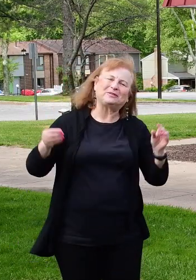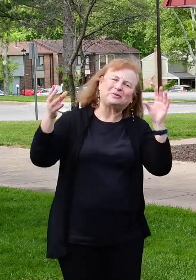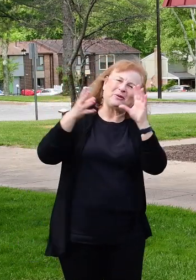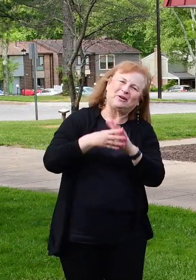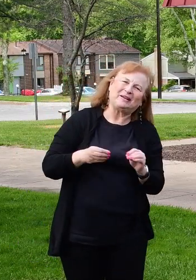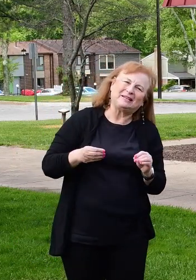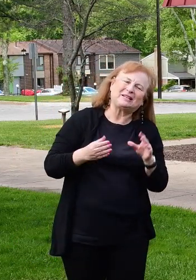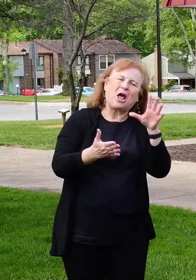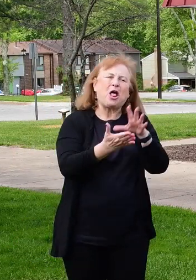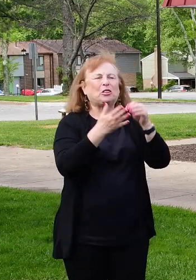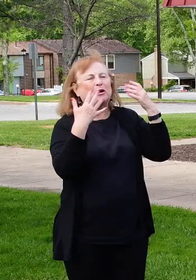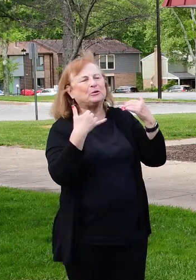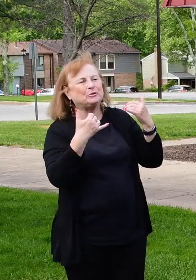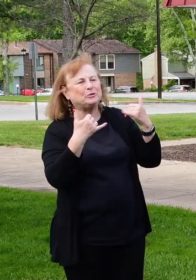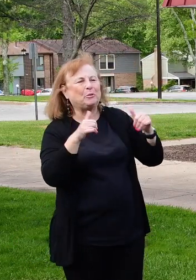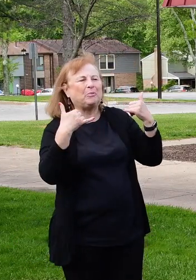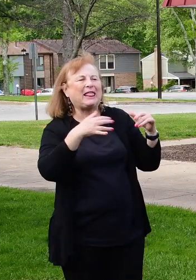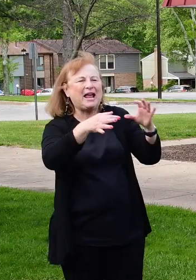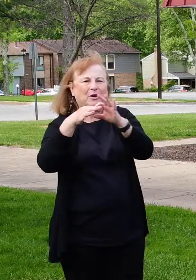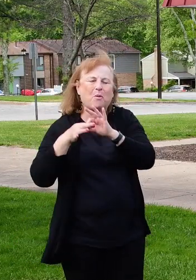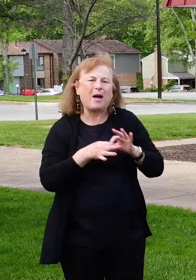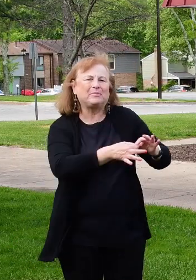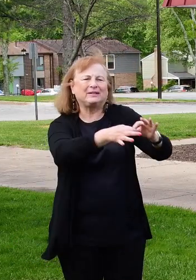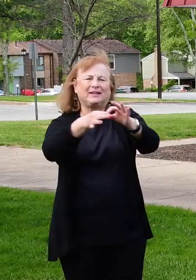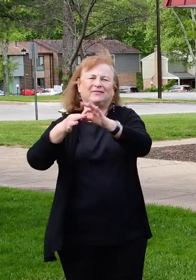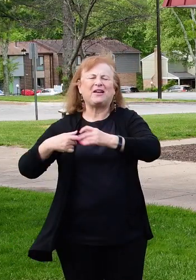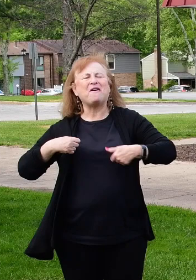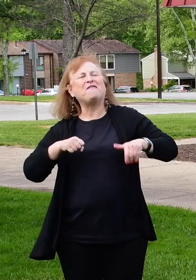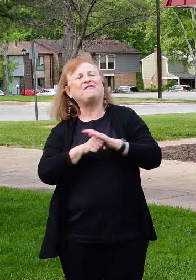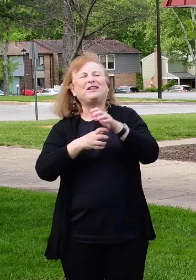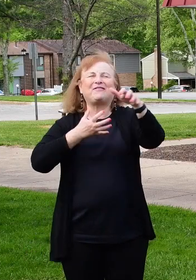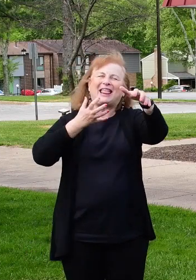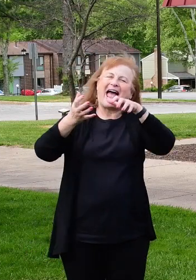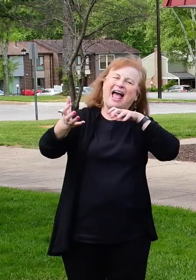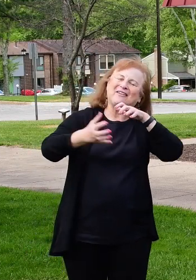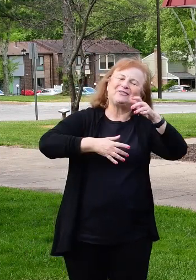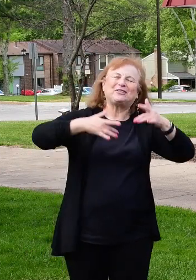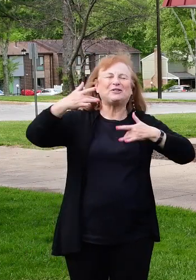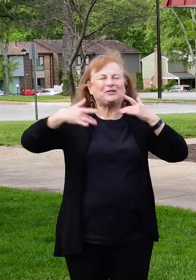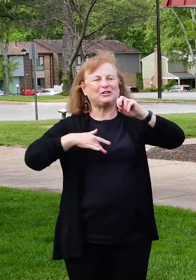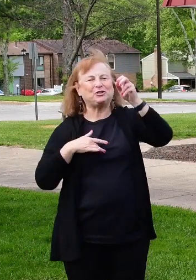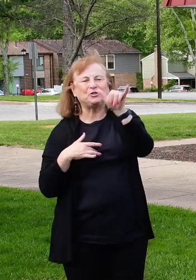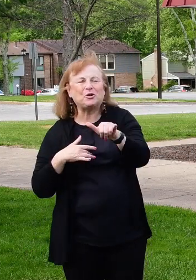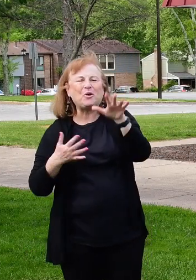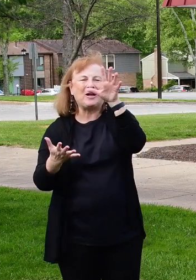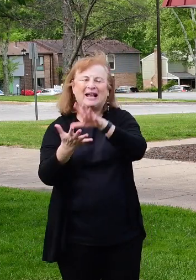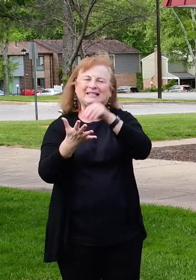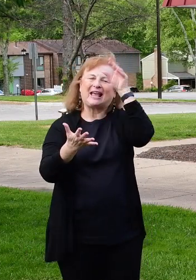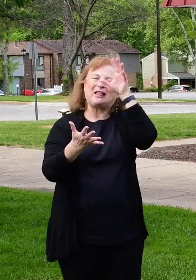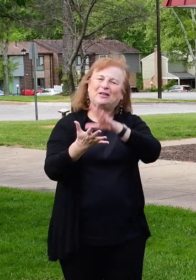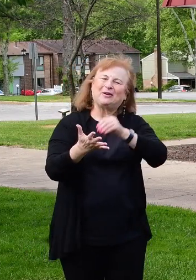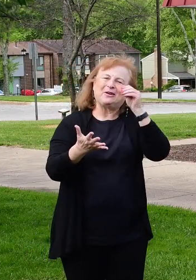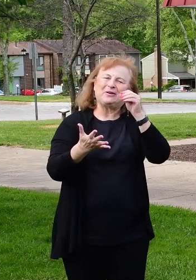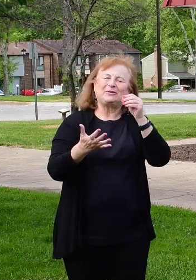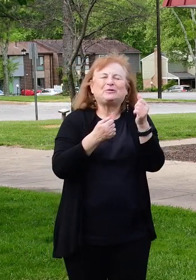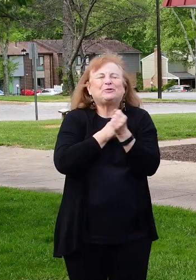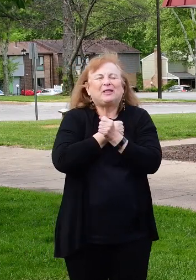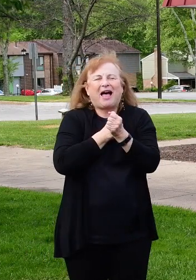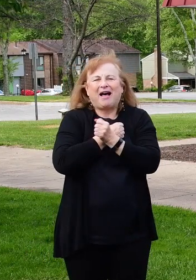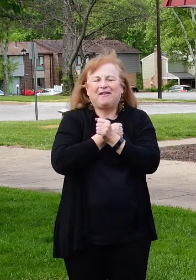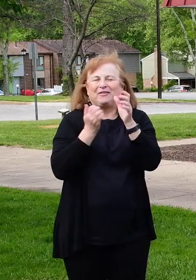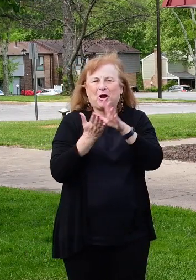stories, learn to play cooperatively, full of laughter and joy as they learn to